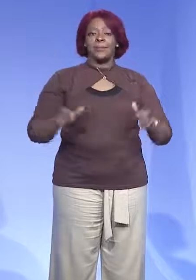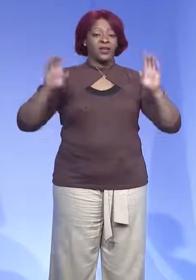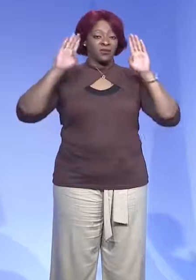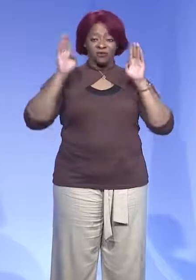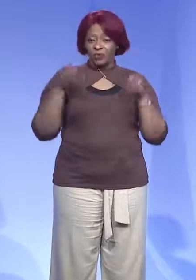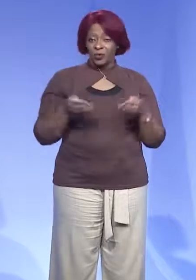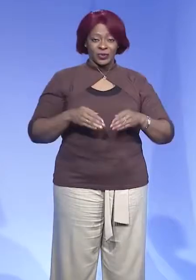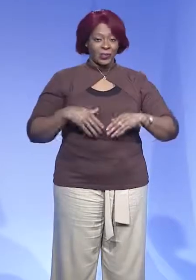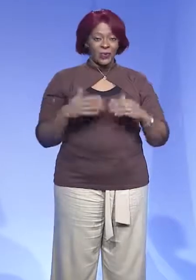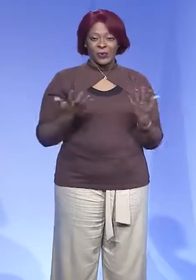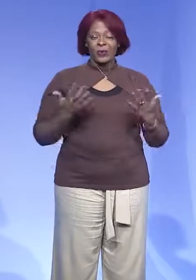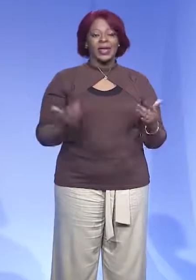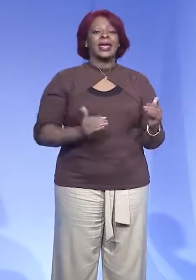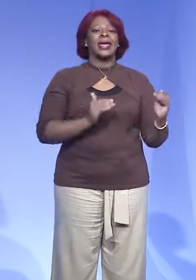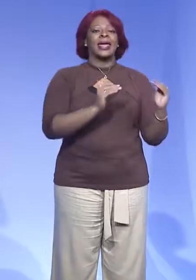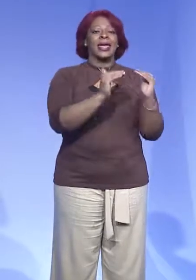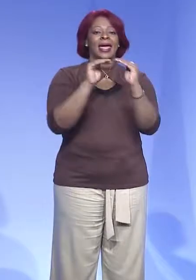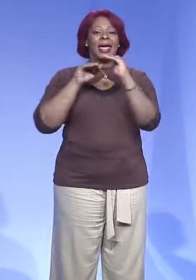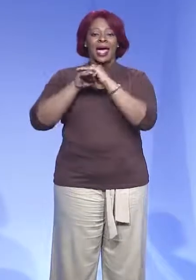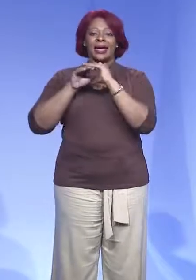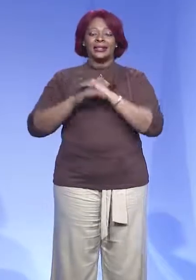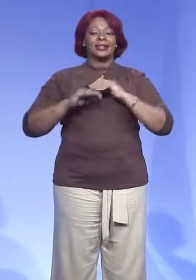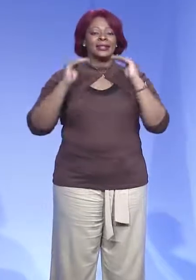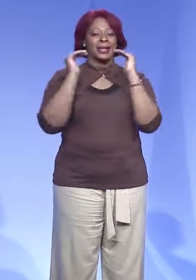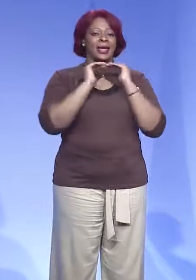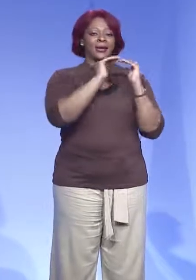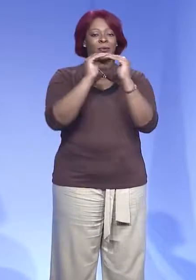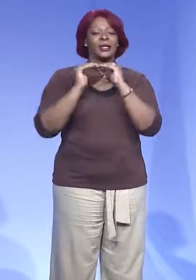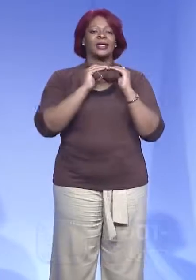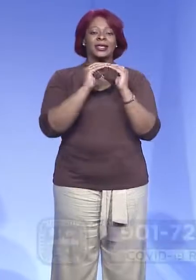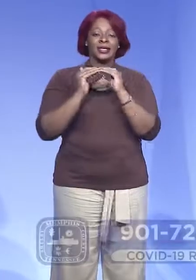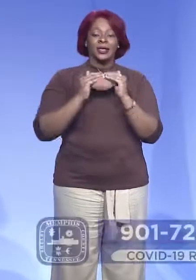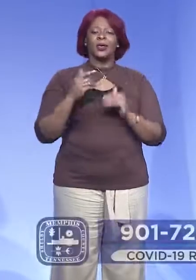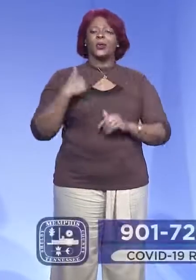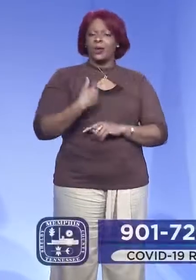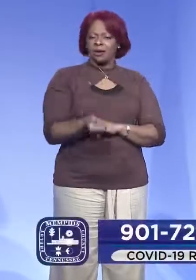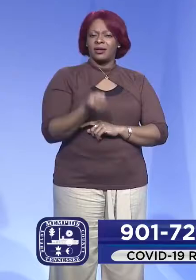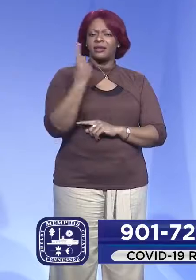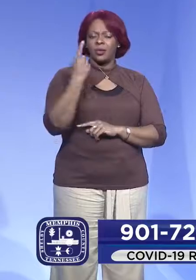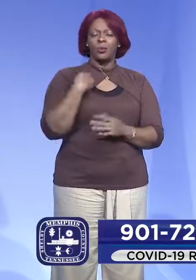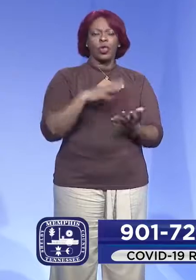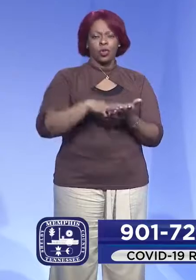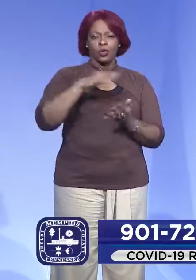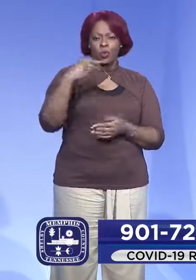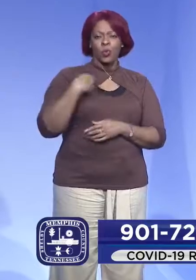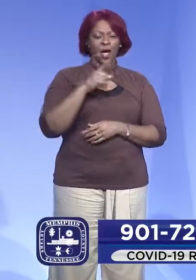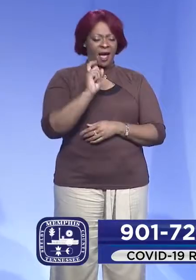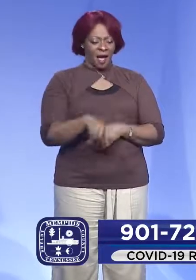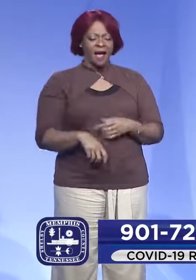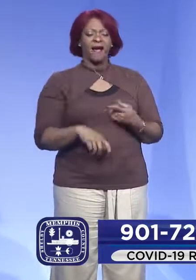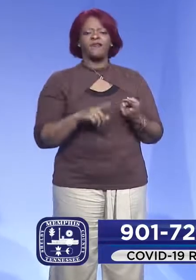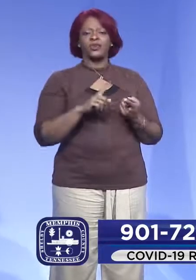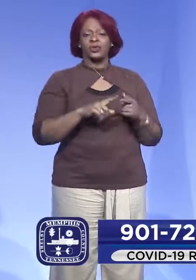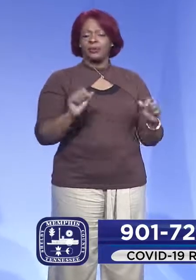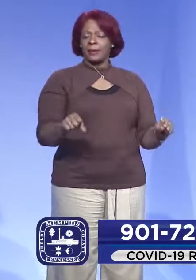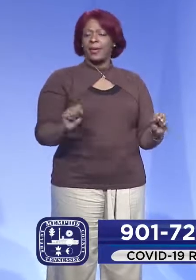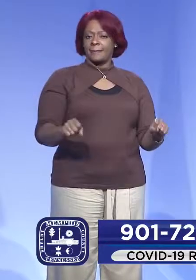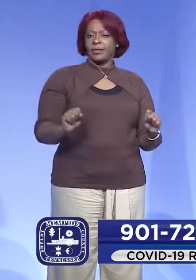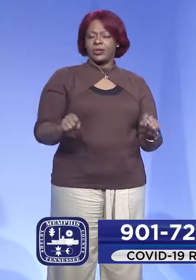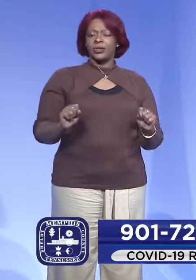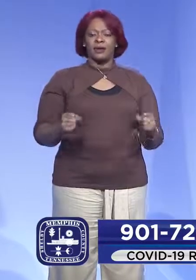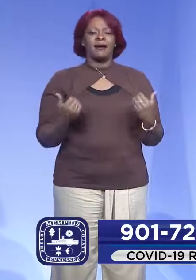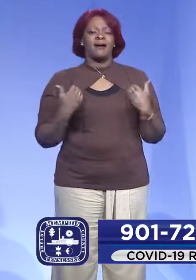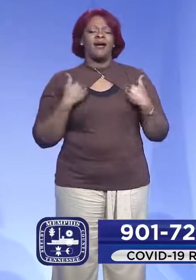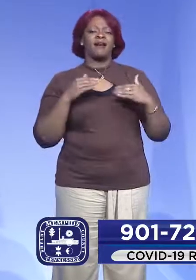is equity and access. We understand that we learned that we have to be able to